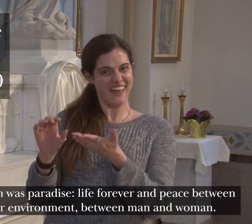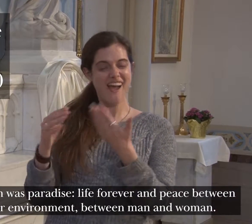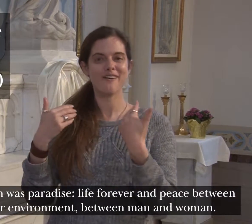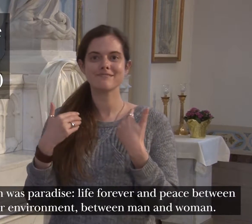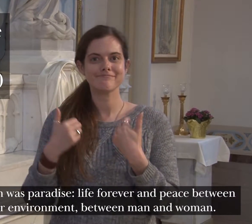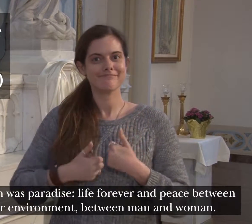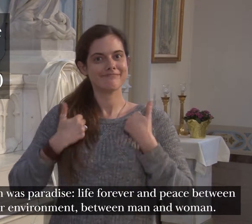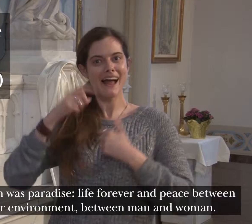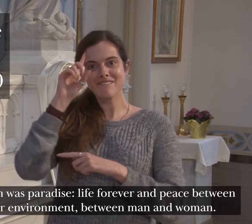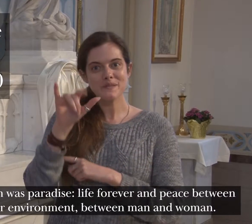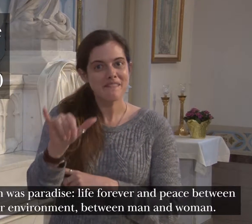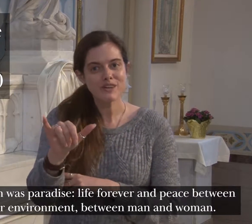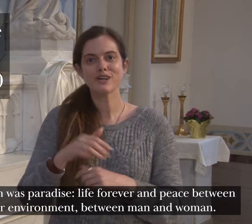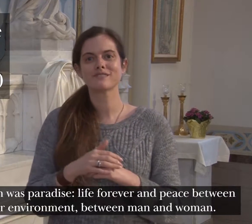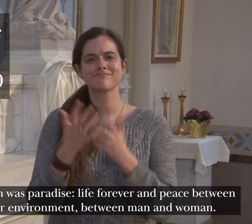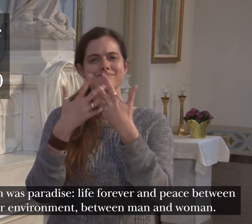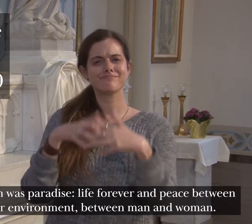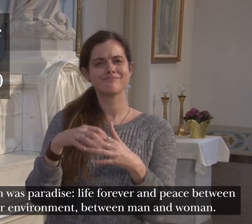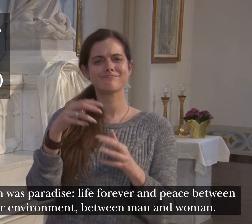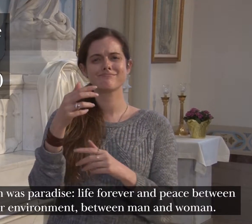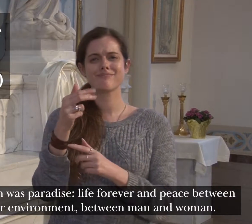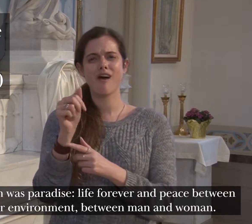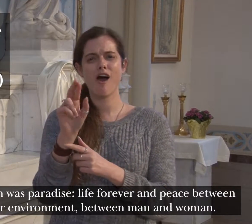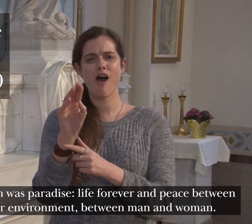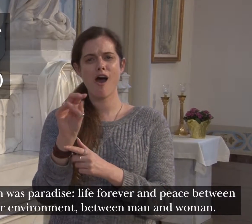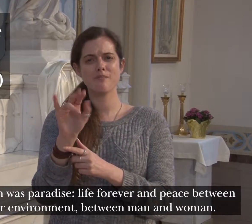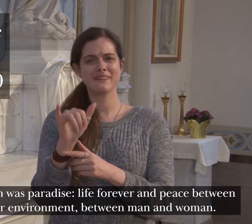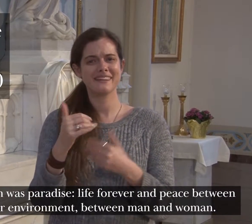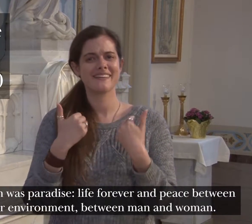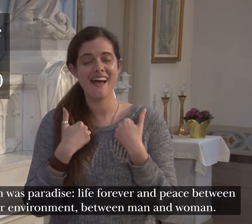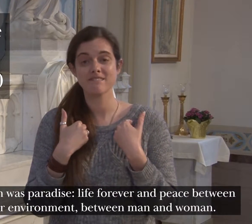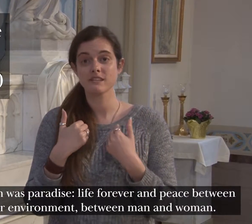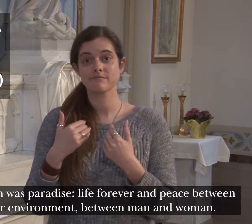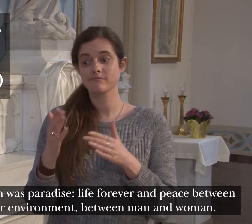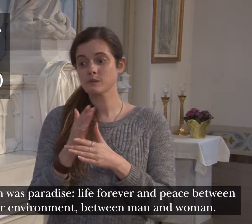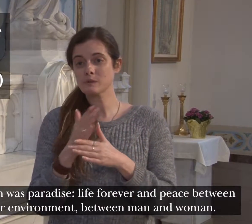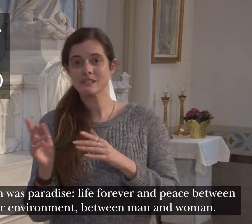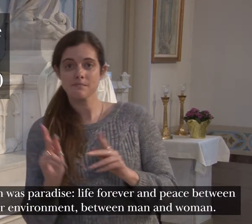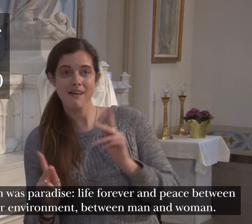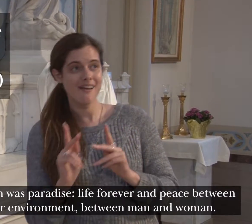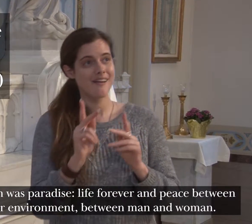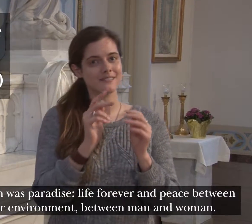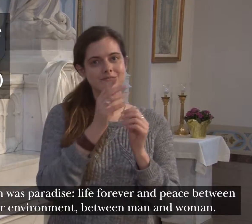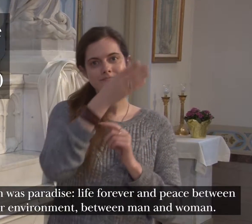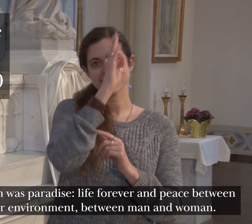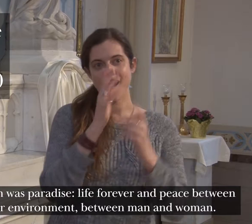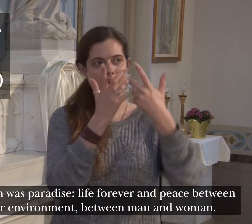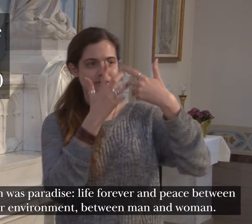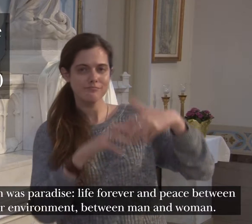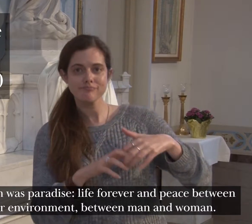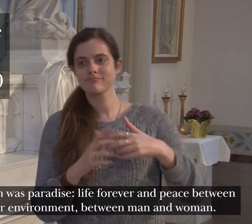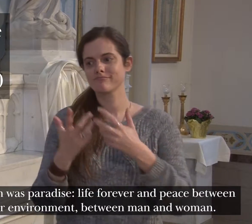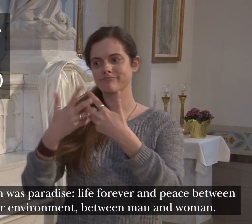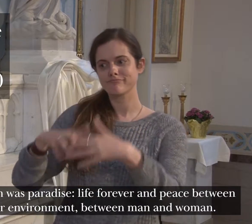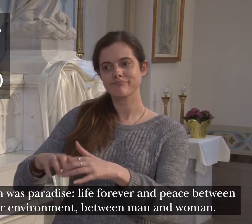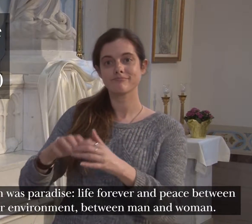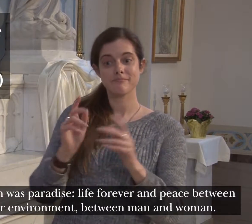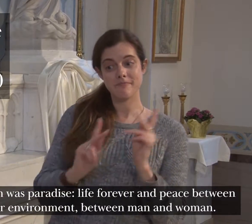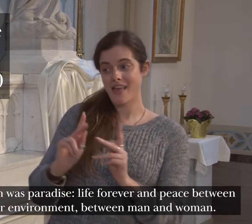Life forever and peace between God and man and their environment,